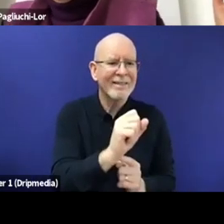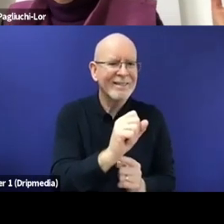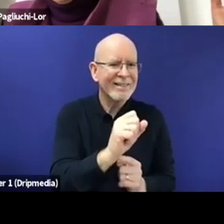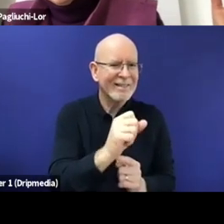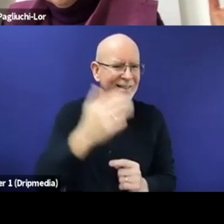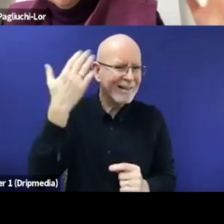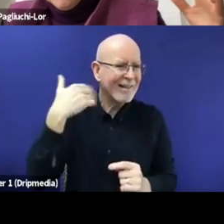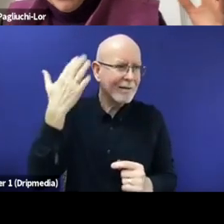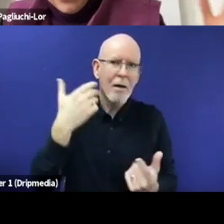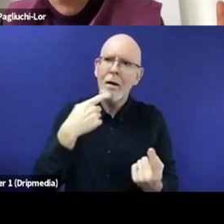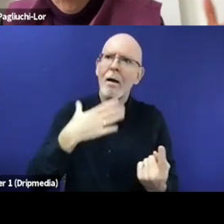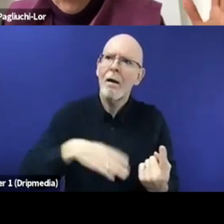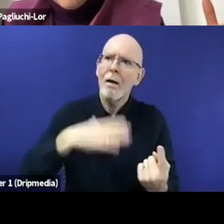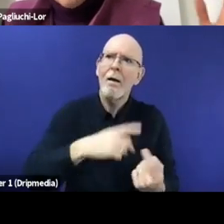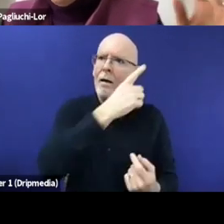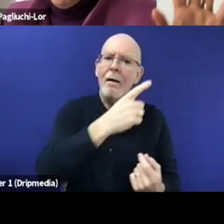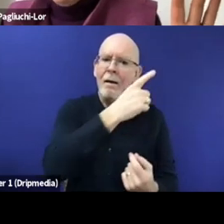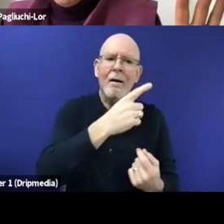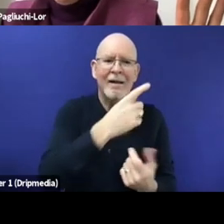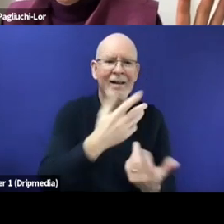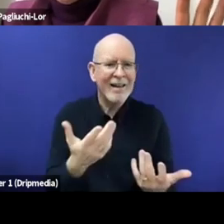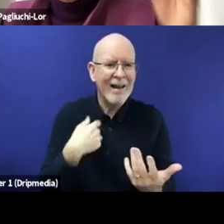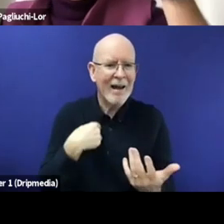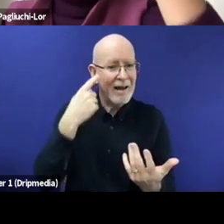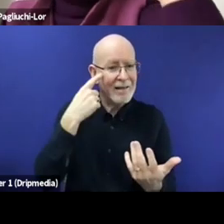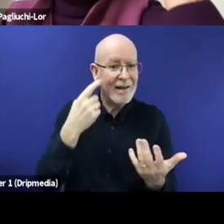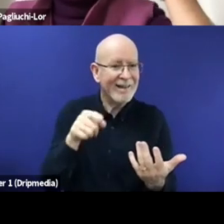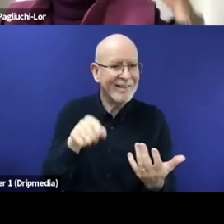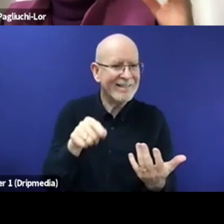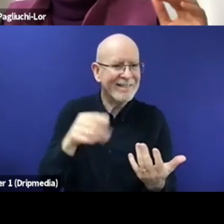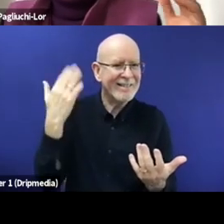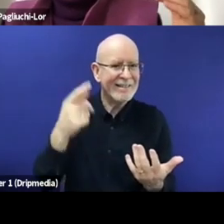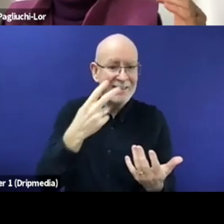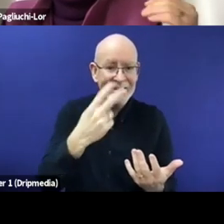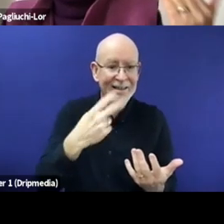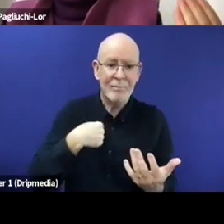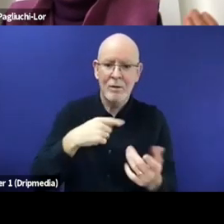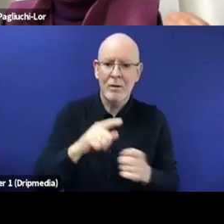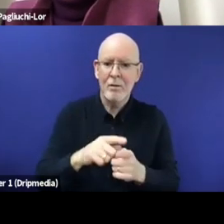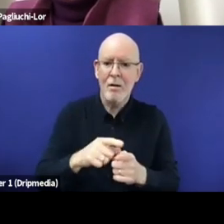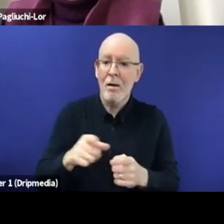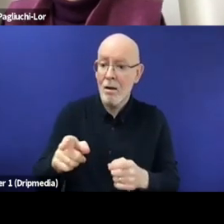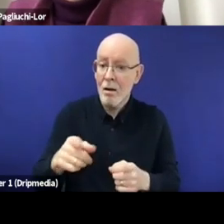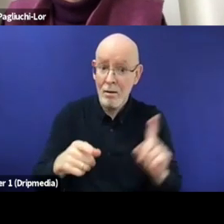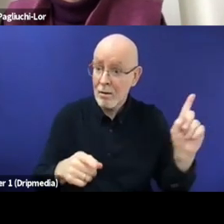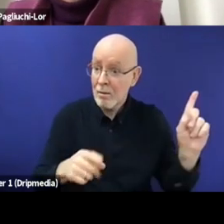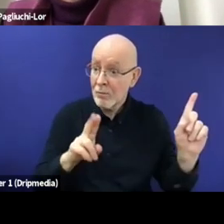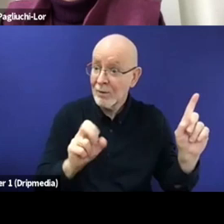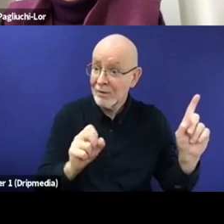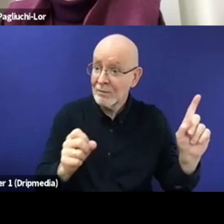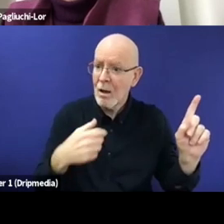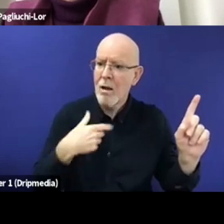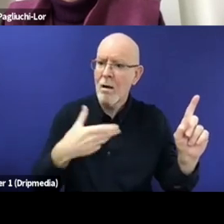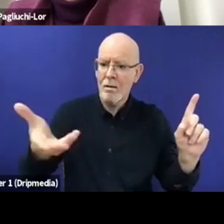legal points are not really, they may be very important in reality, but they're not really often perceived by the community. The